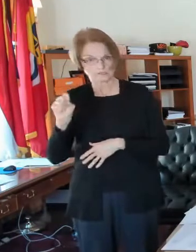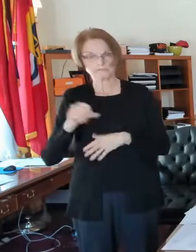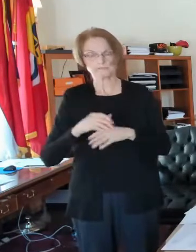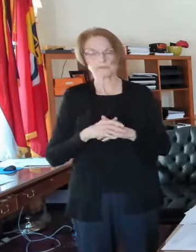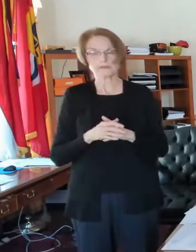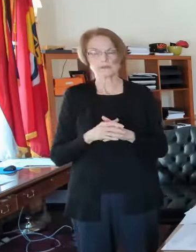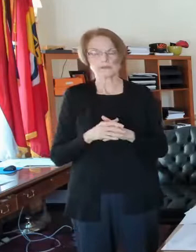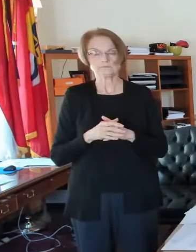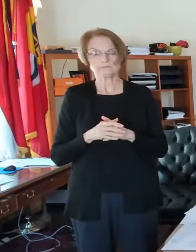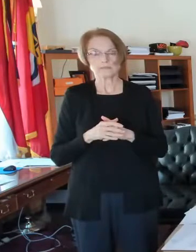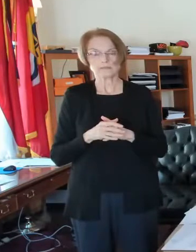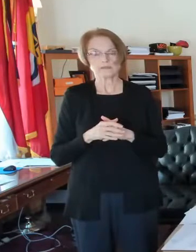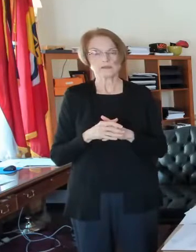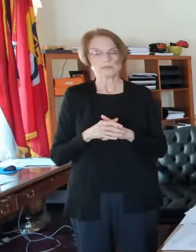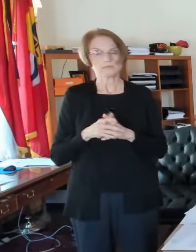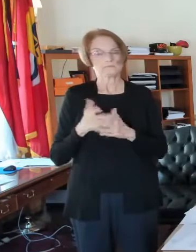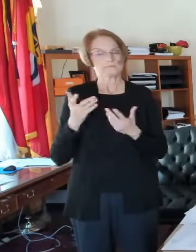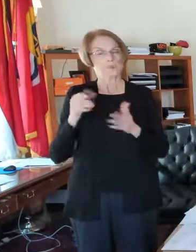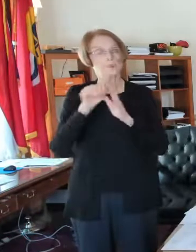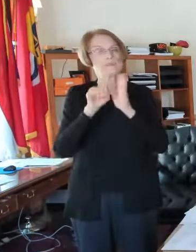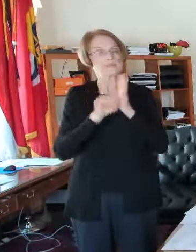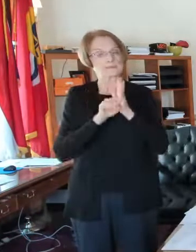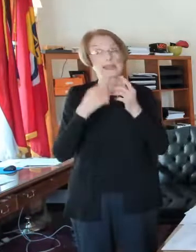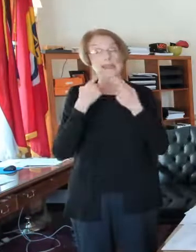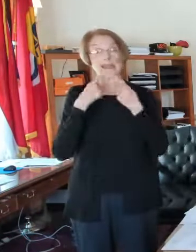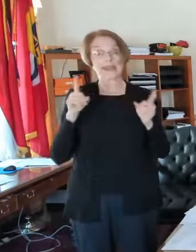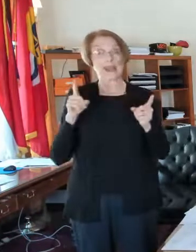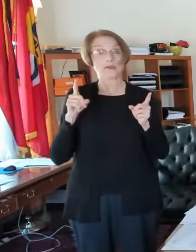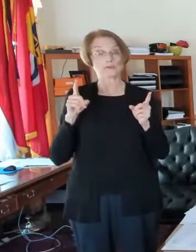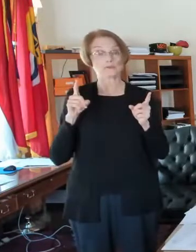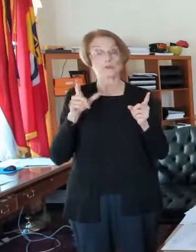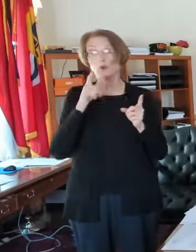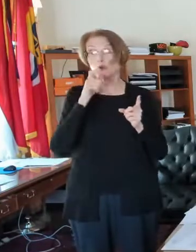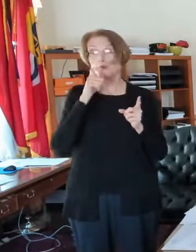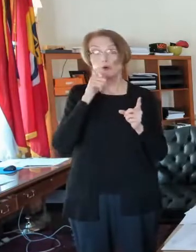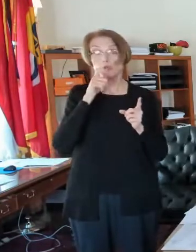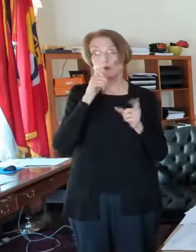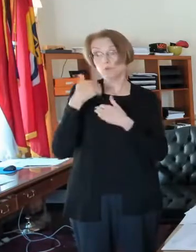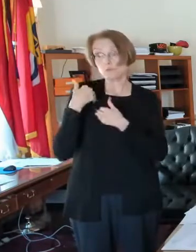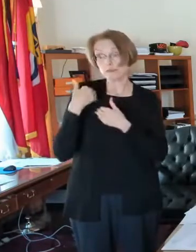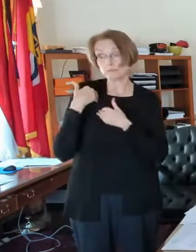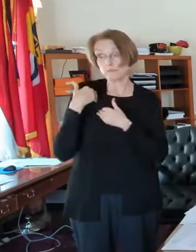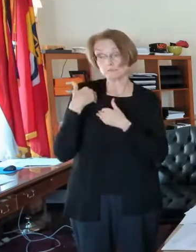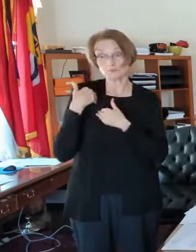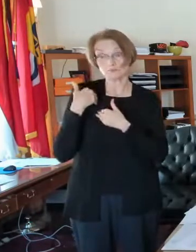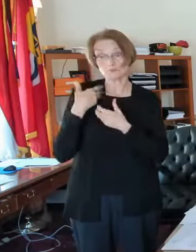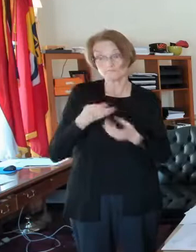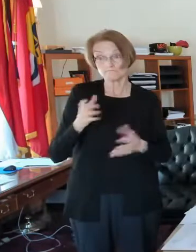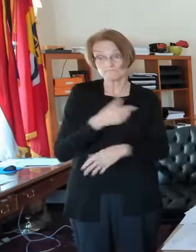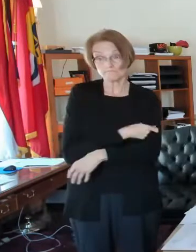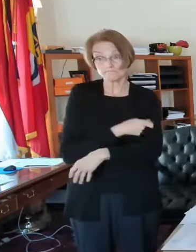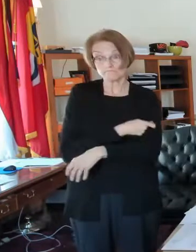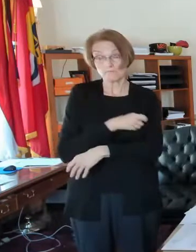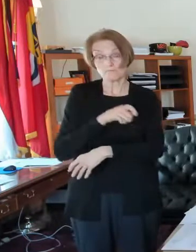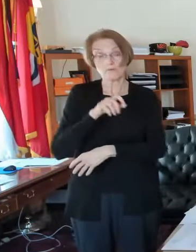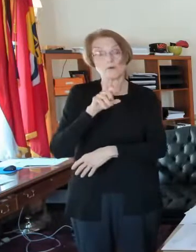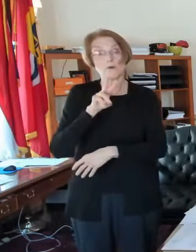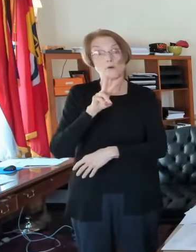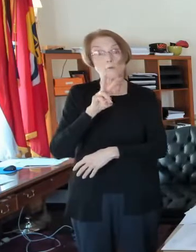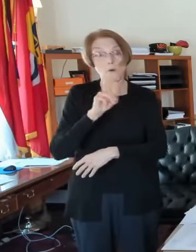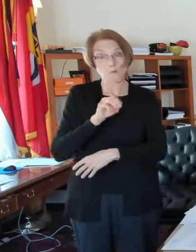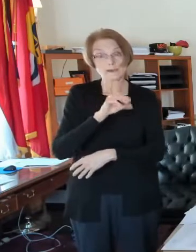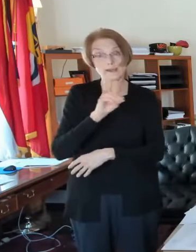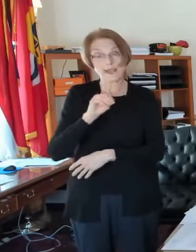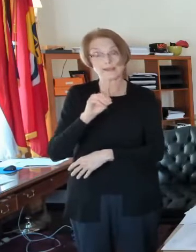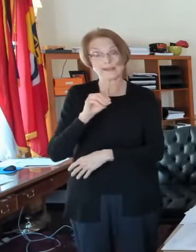telling, when the state announced that it would be Walmart and Health Mart that would be the vaccination sites